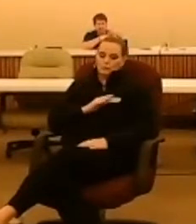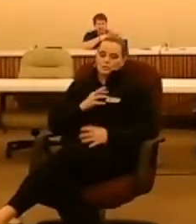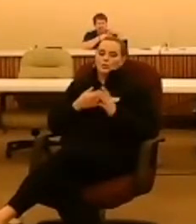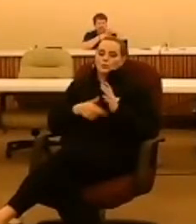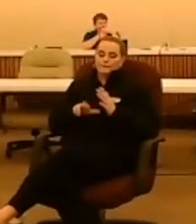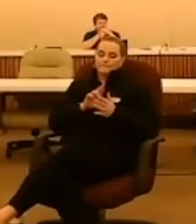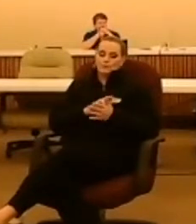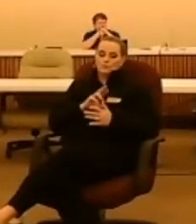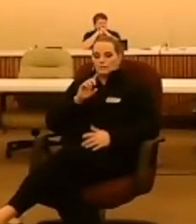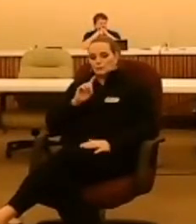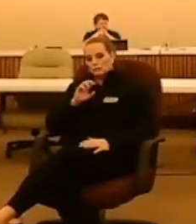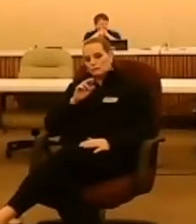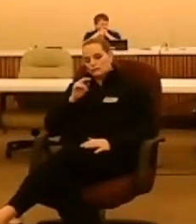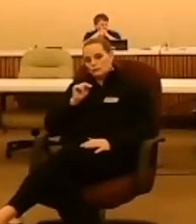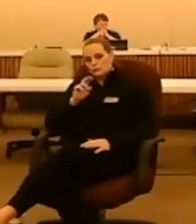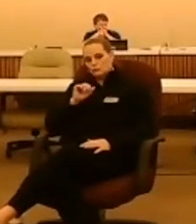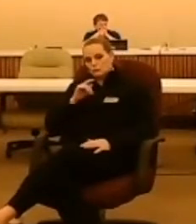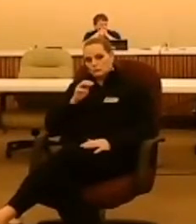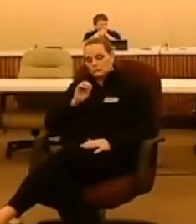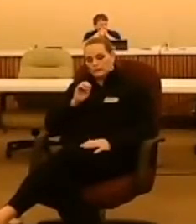that it keeps the ponds fed.